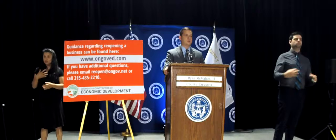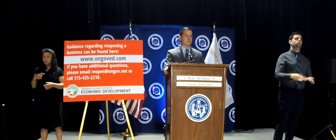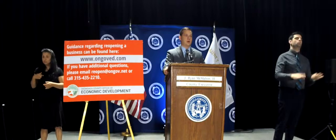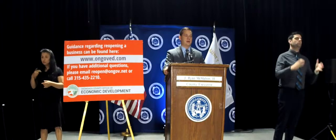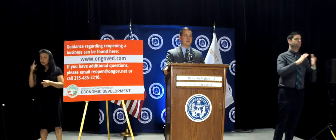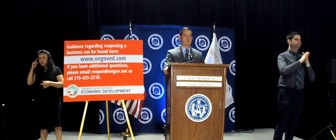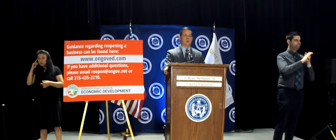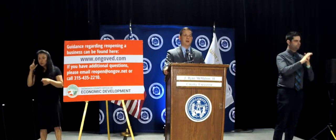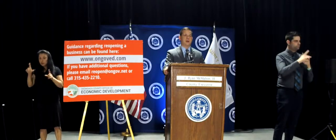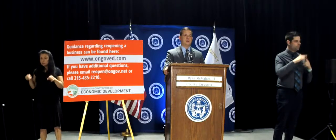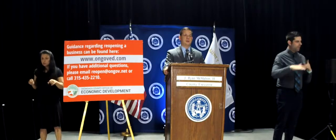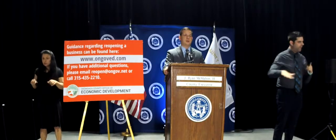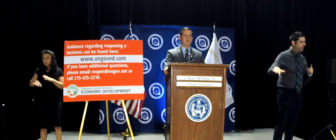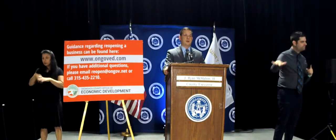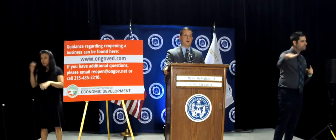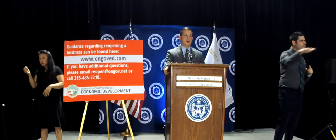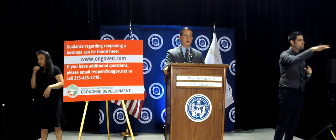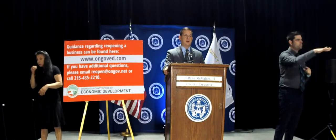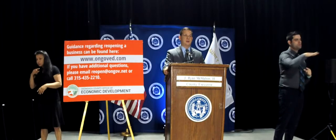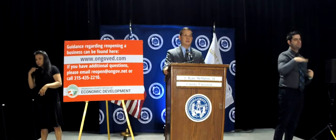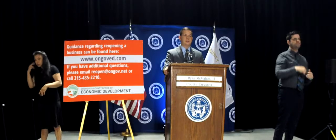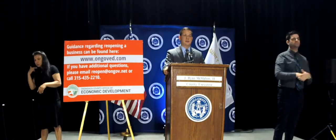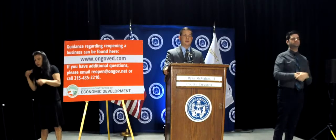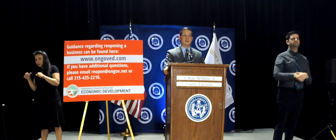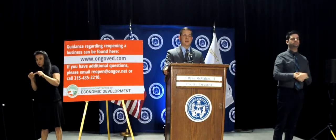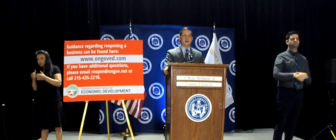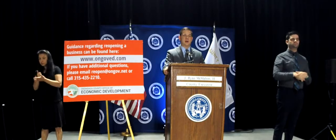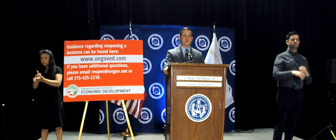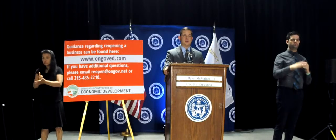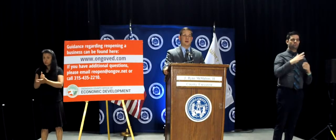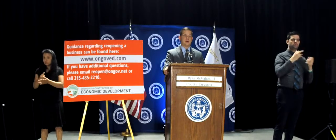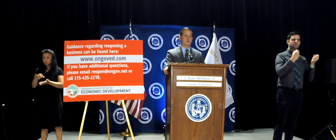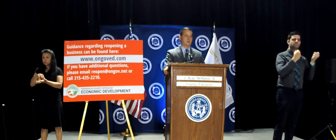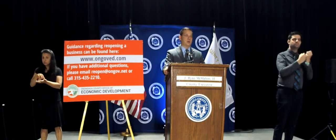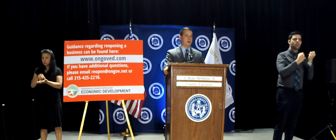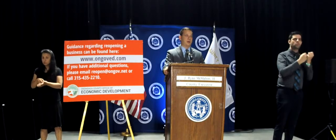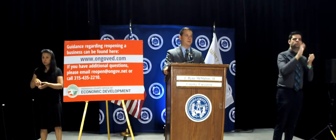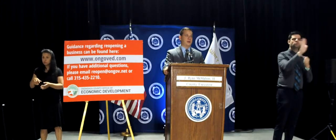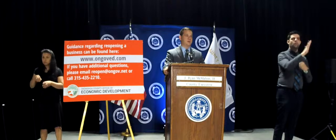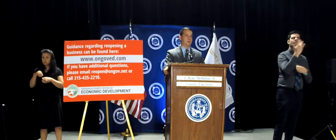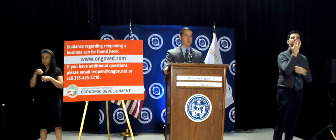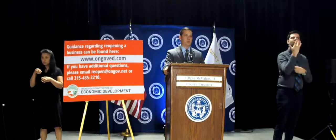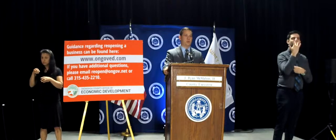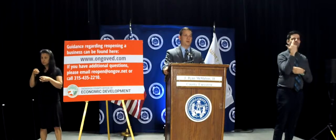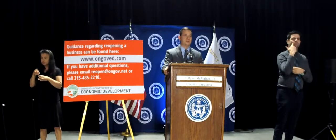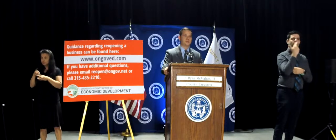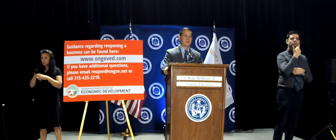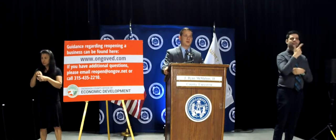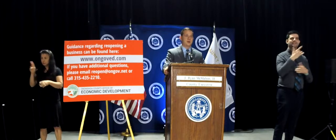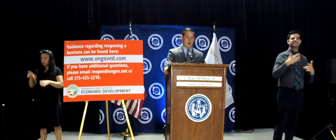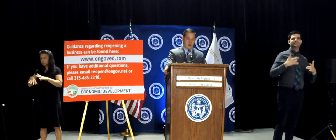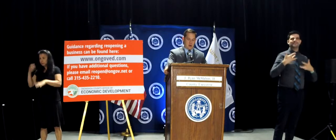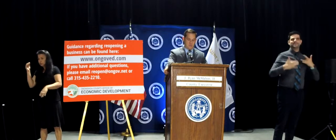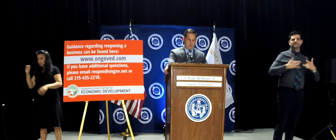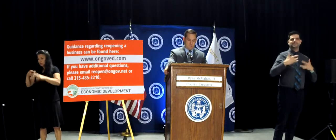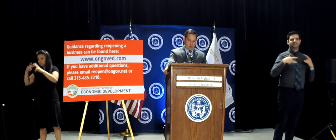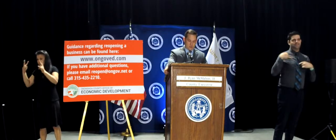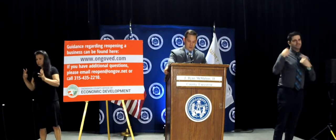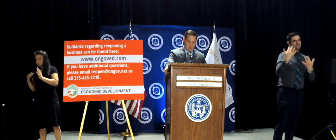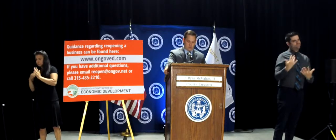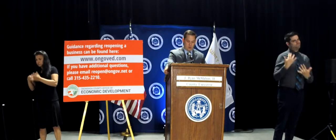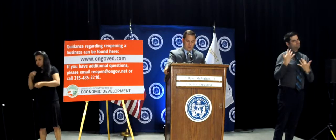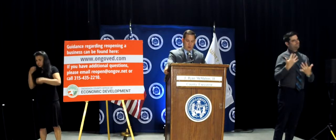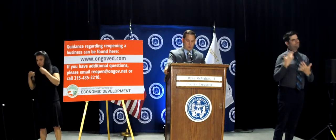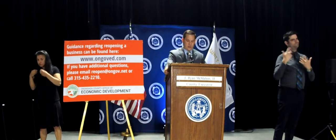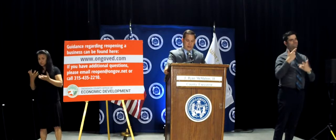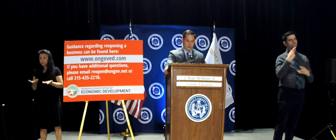favorite restaurant this weekend. You can sit inside or outside. I always recommend outside if the weather permits.